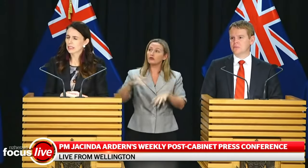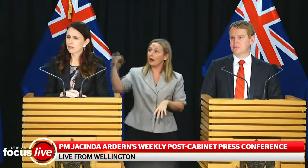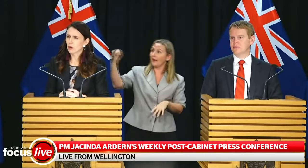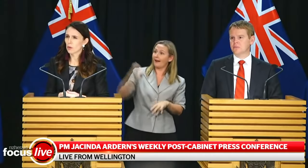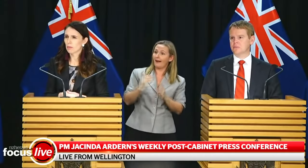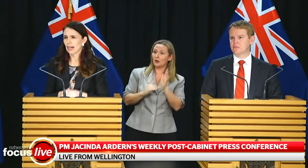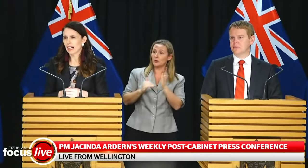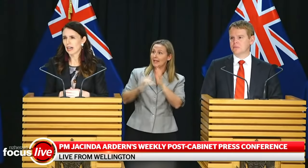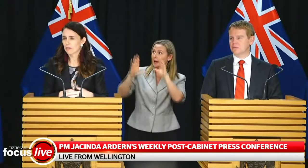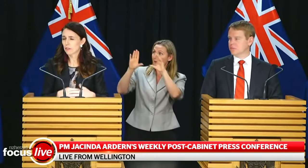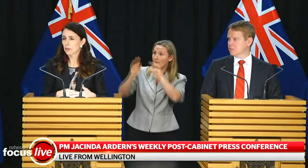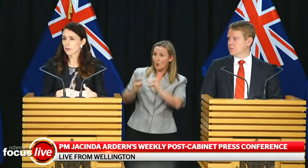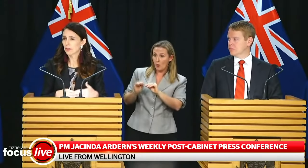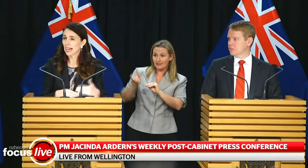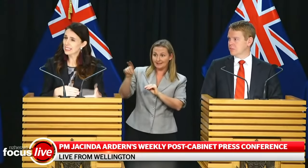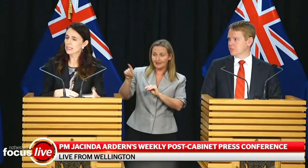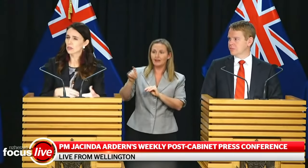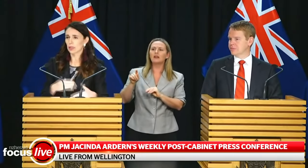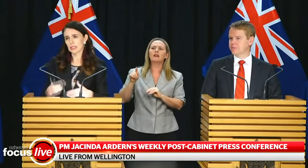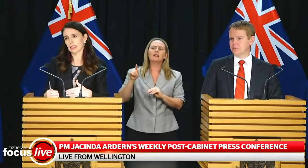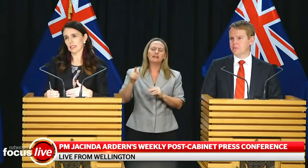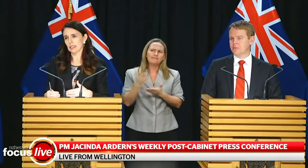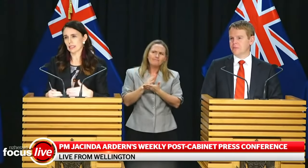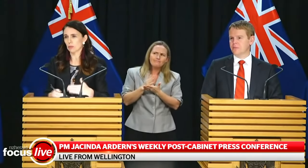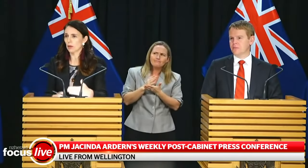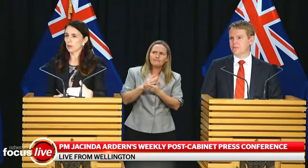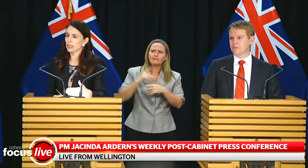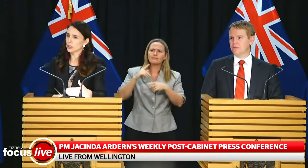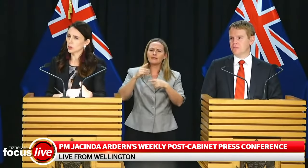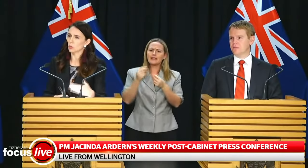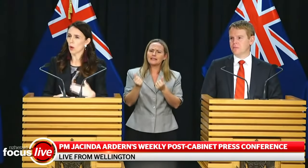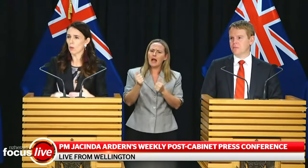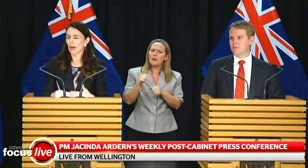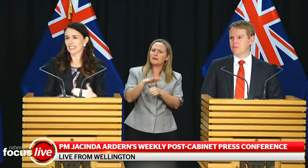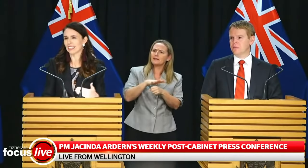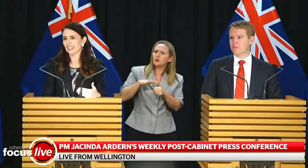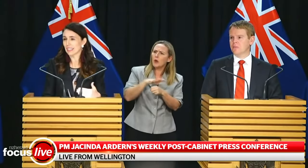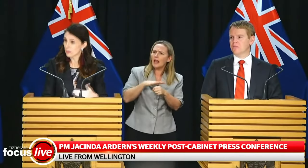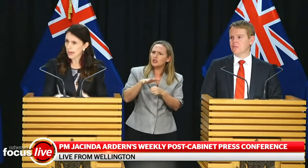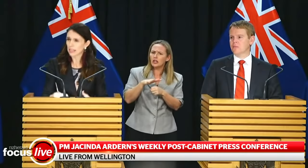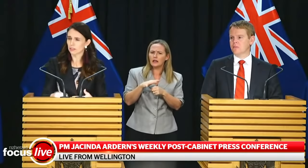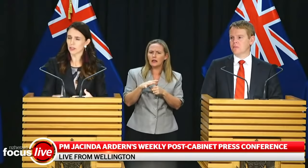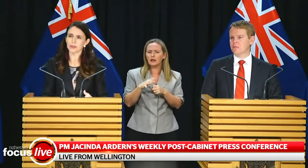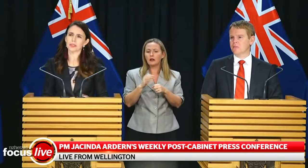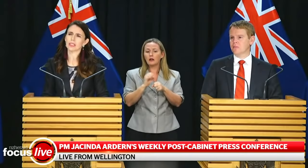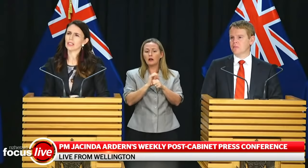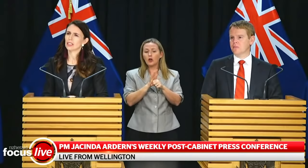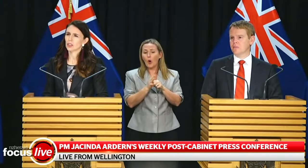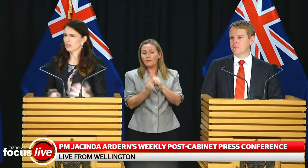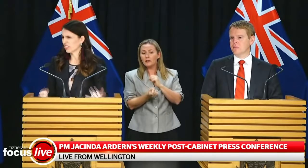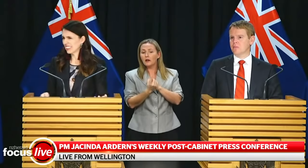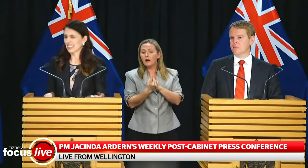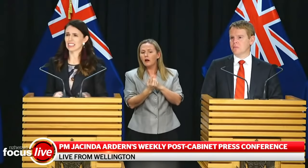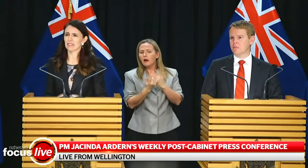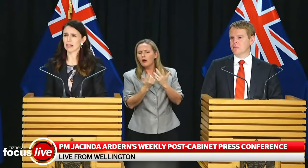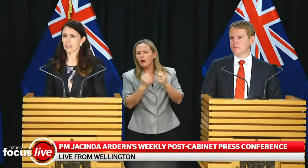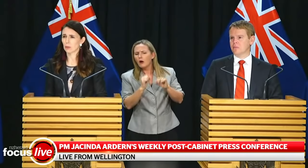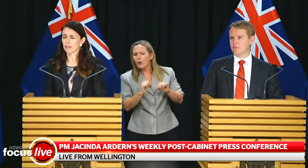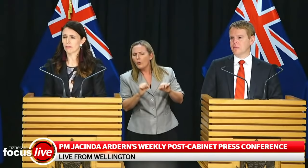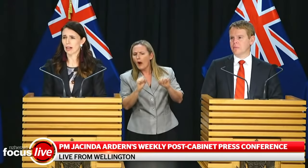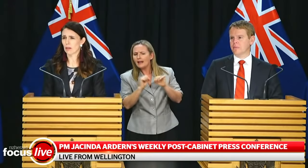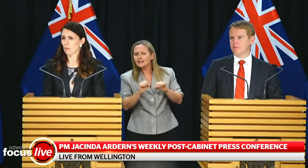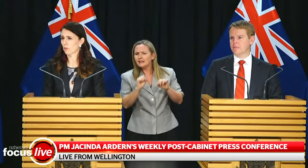we see from a few cases or incidences where we're still awaiting the impact of those. So, for instance, the